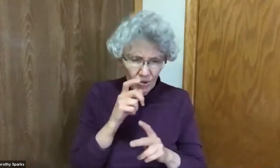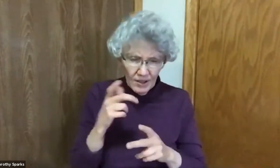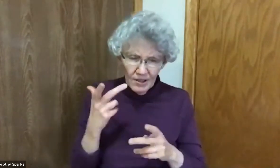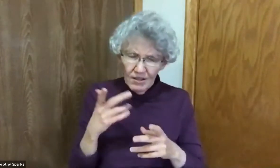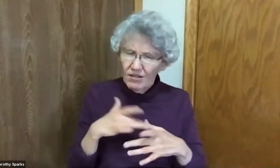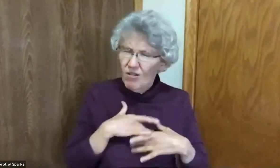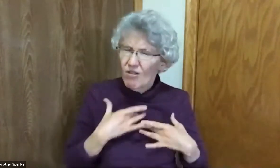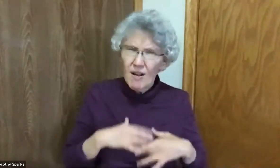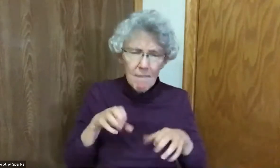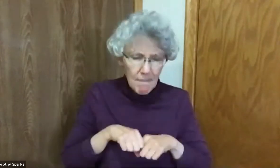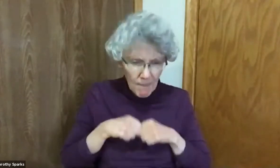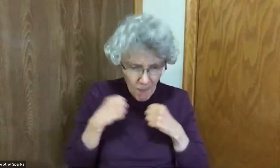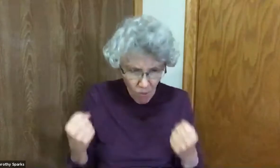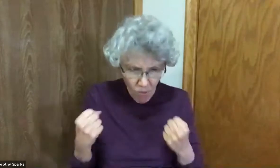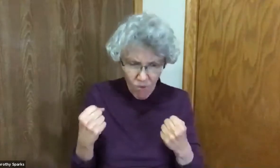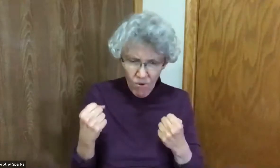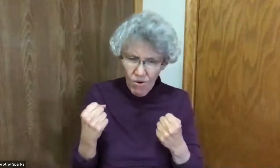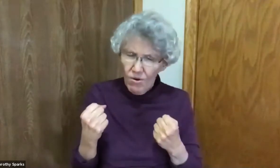In place of broken hearts.